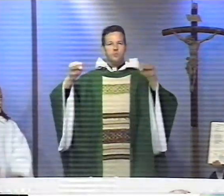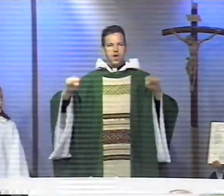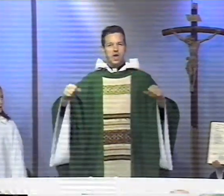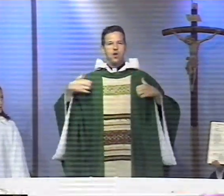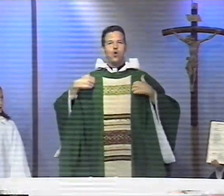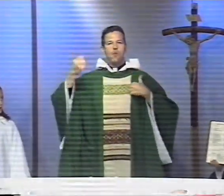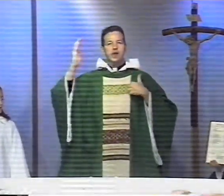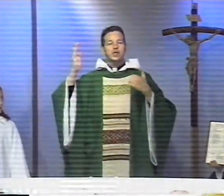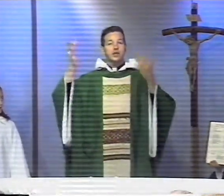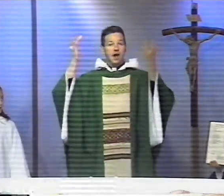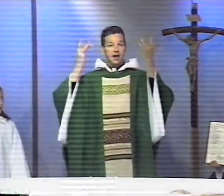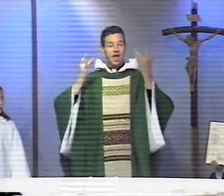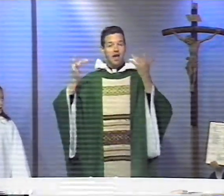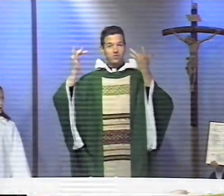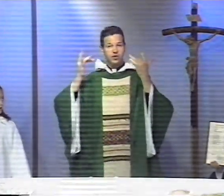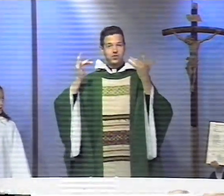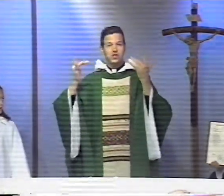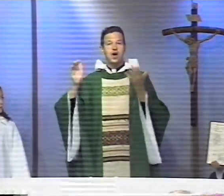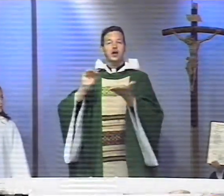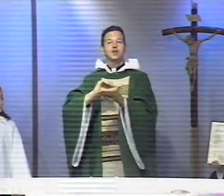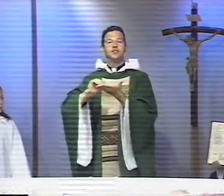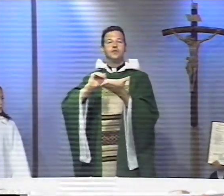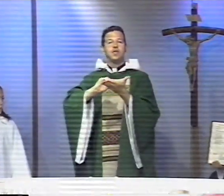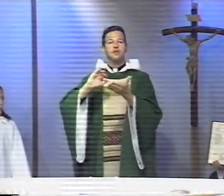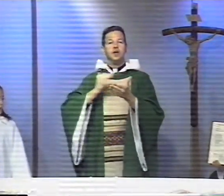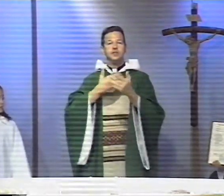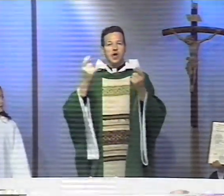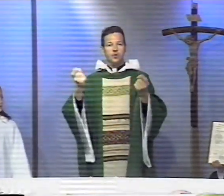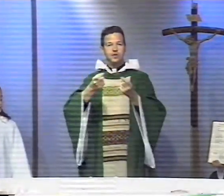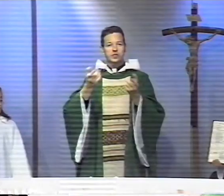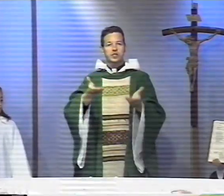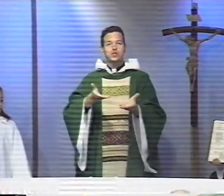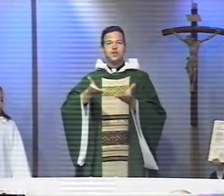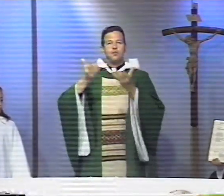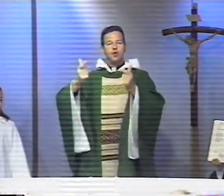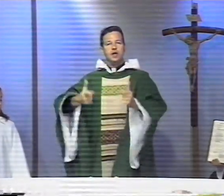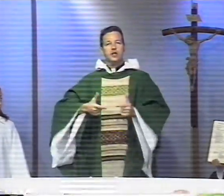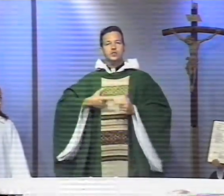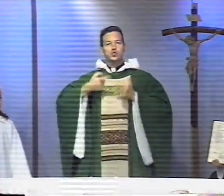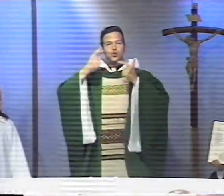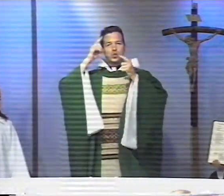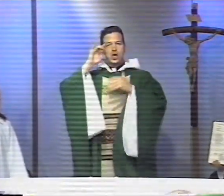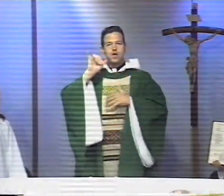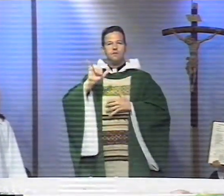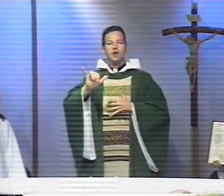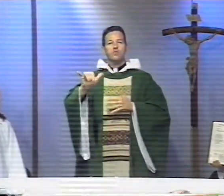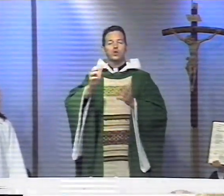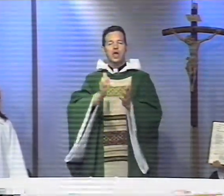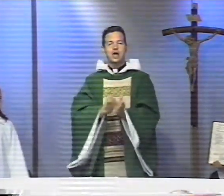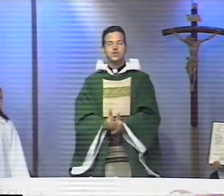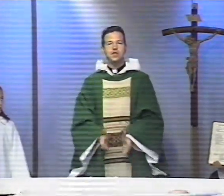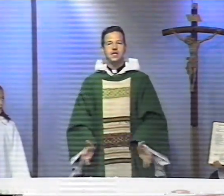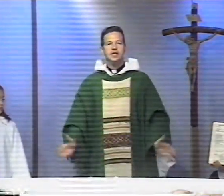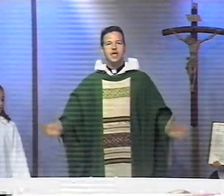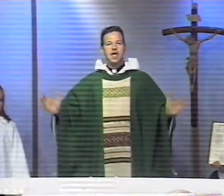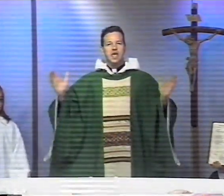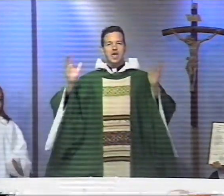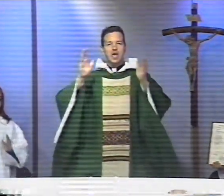May Almighty God have mercy on us, forgive us our sins, and bring us into life everlasting.